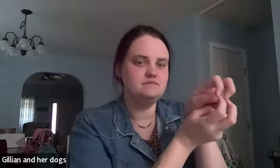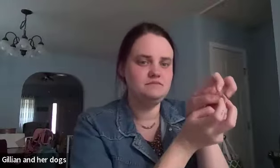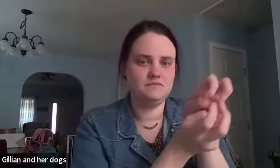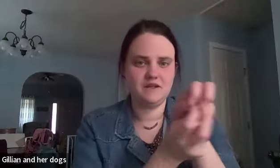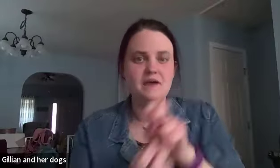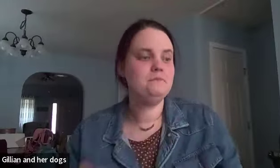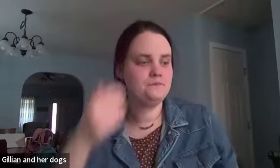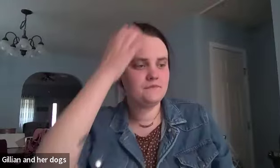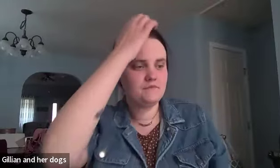Okay.